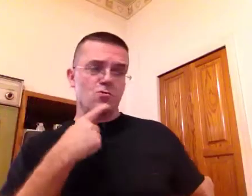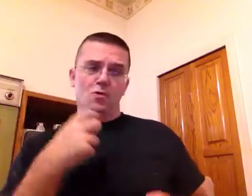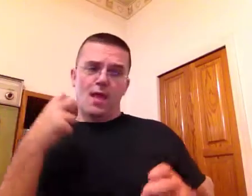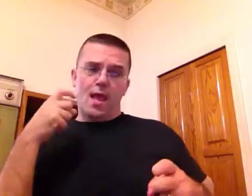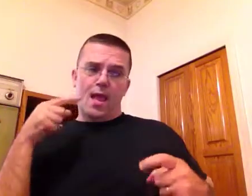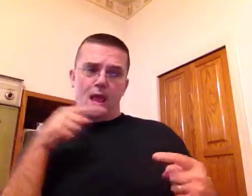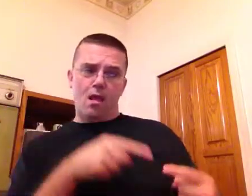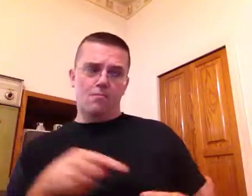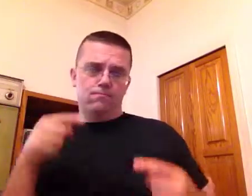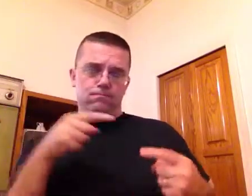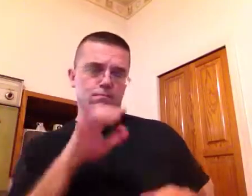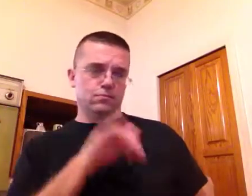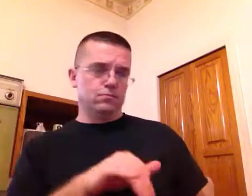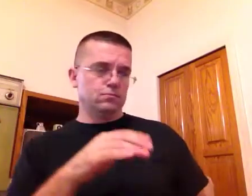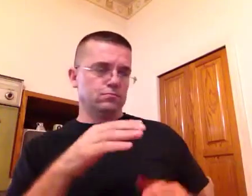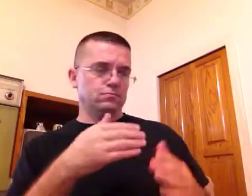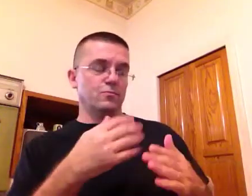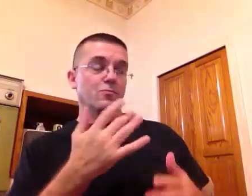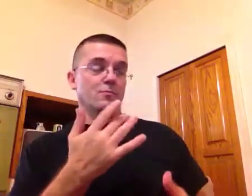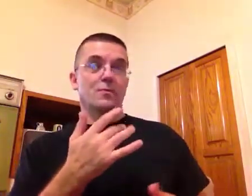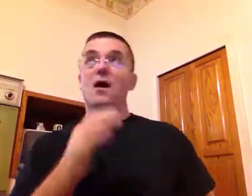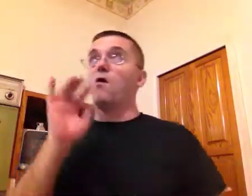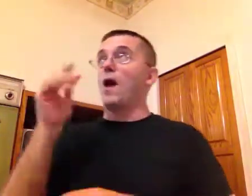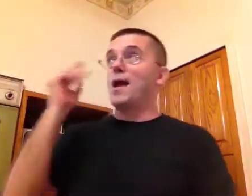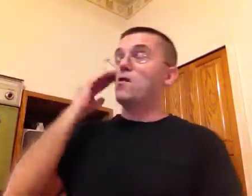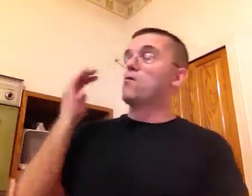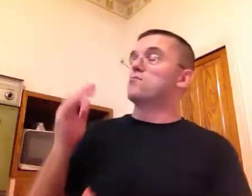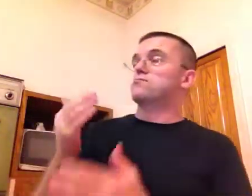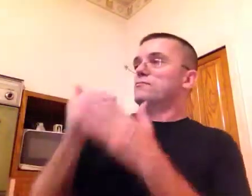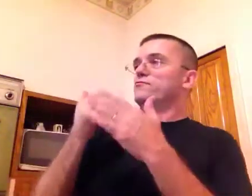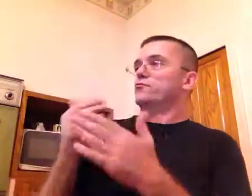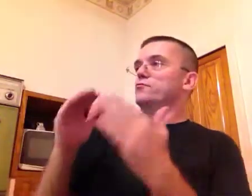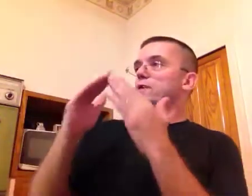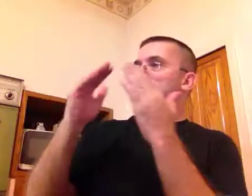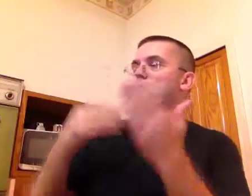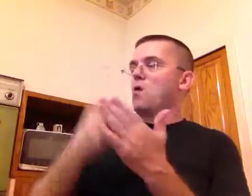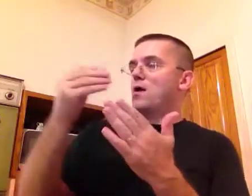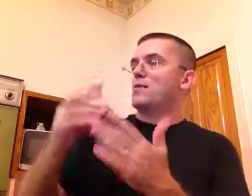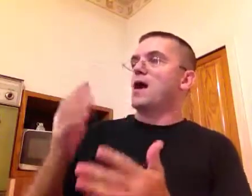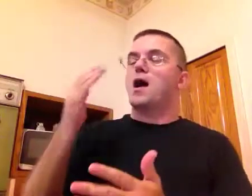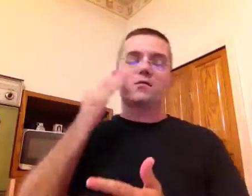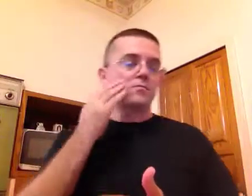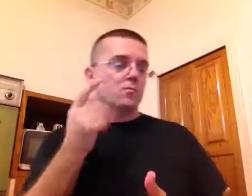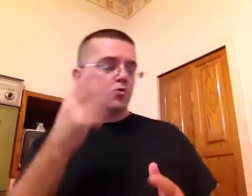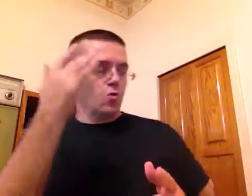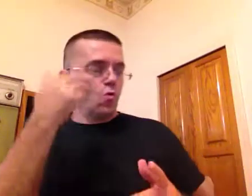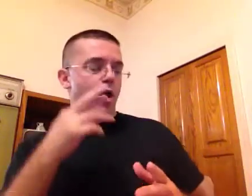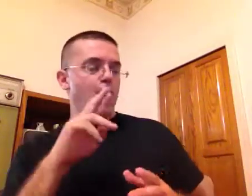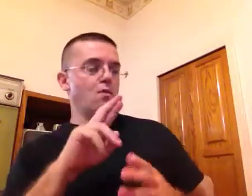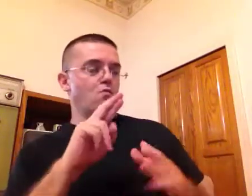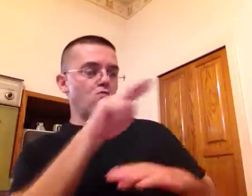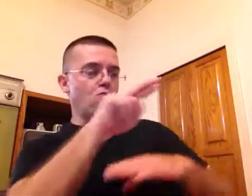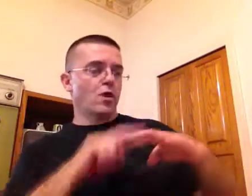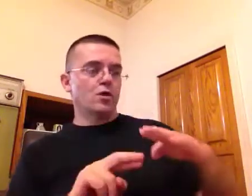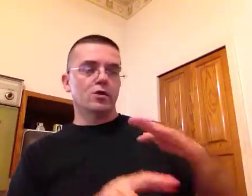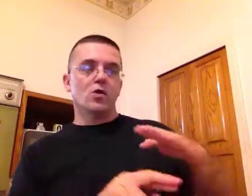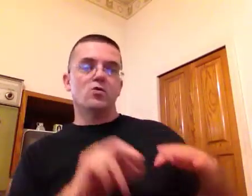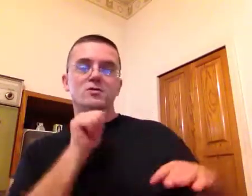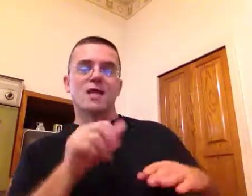when we bought the house. I know, but just saying, the ratios aren't working well for you because your house payment is so large. And so until his income